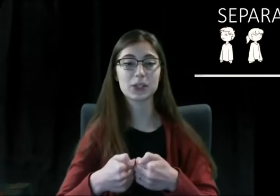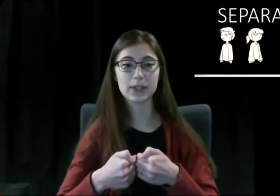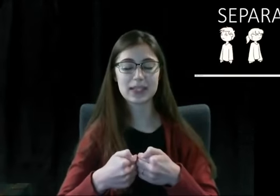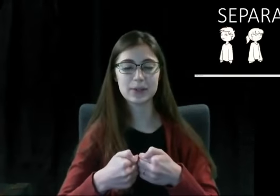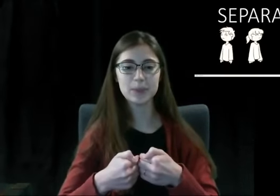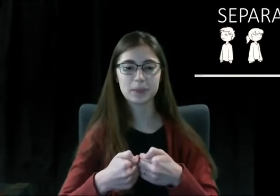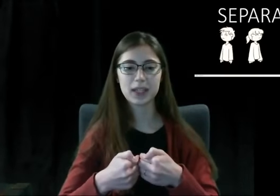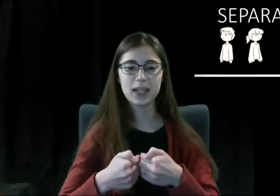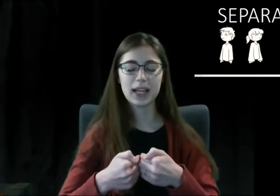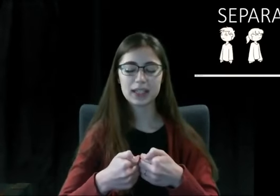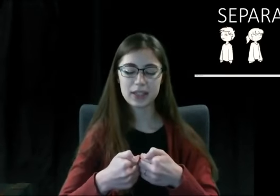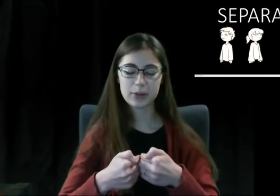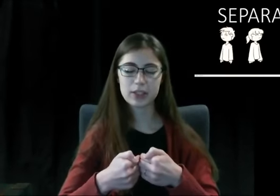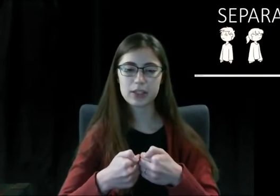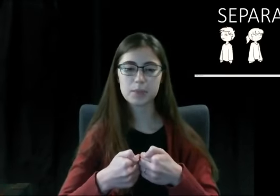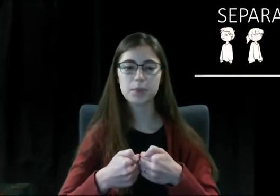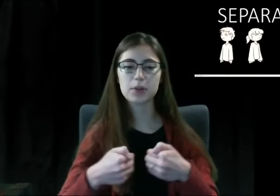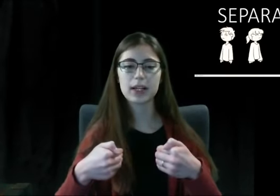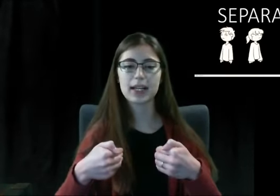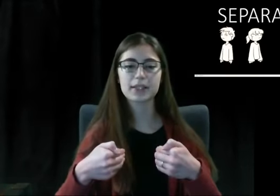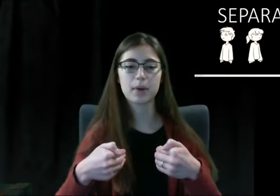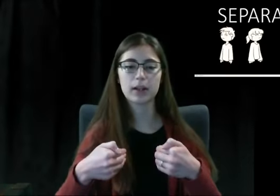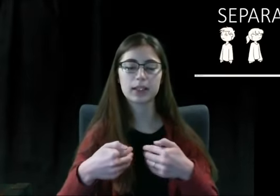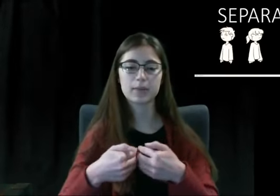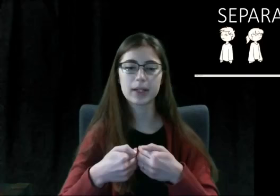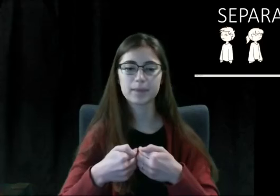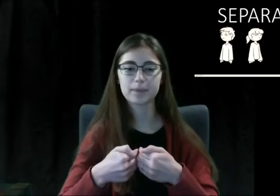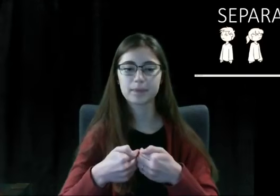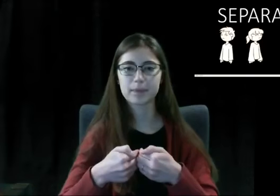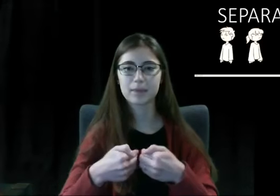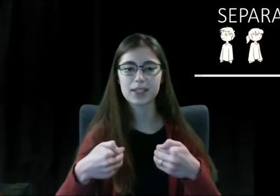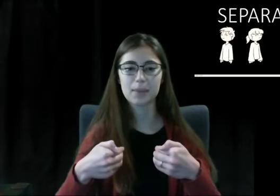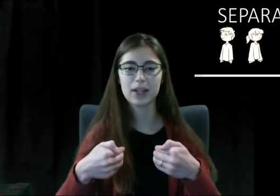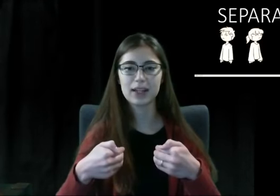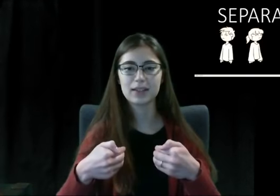you. And then you're going to just pull your hands apart a little bit, separated.